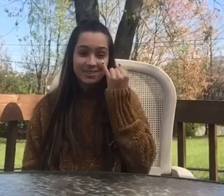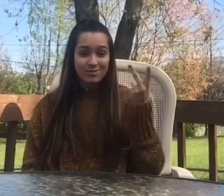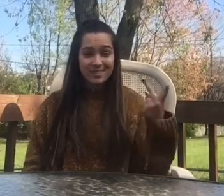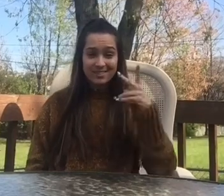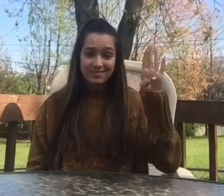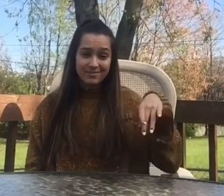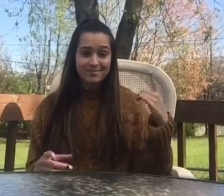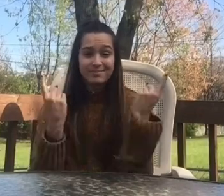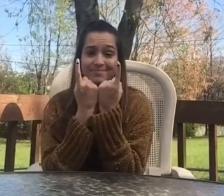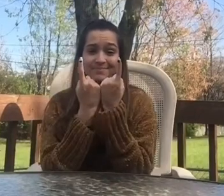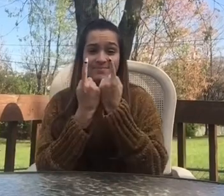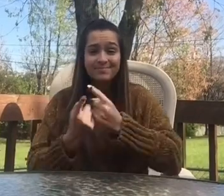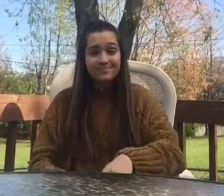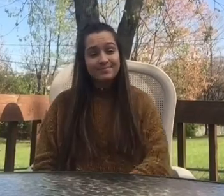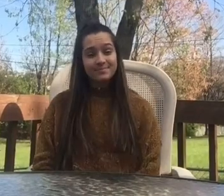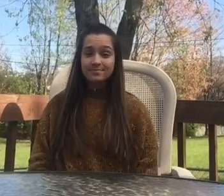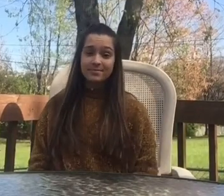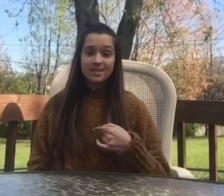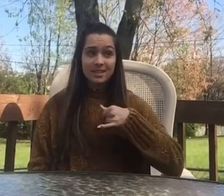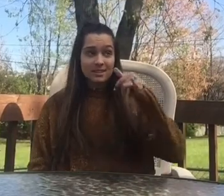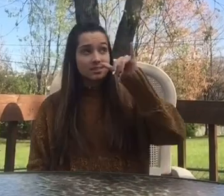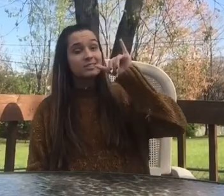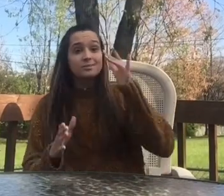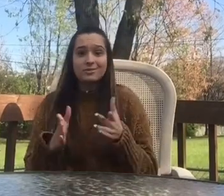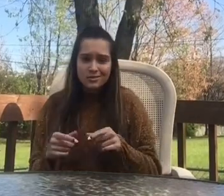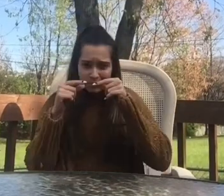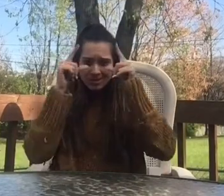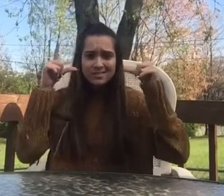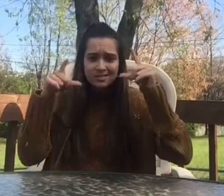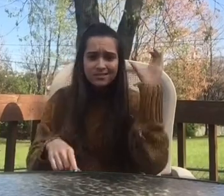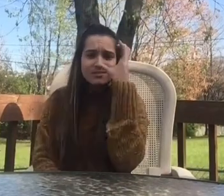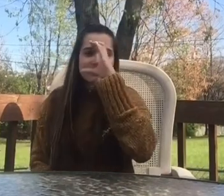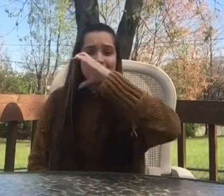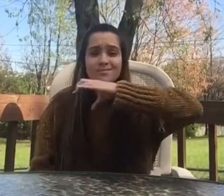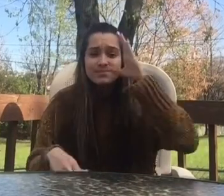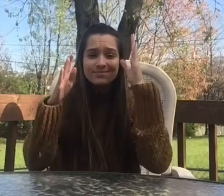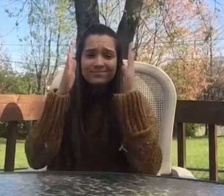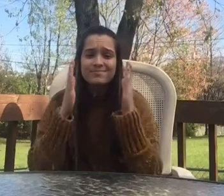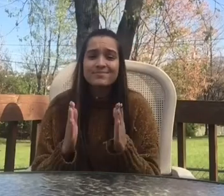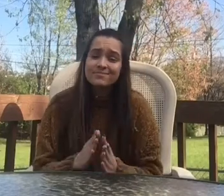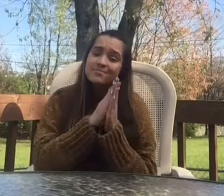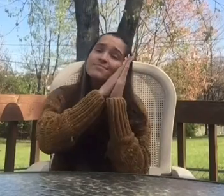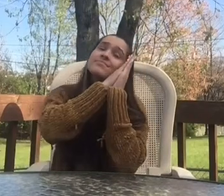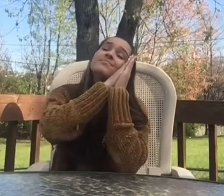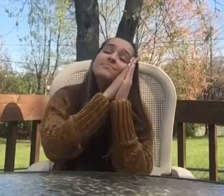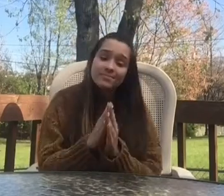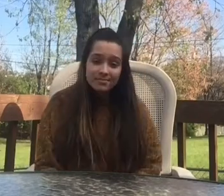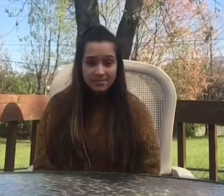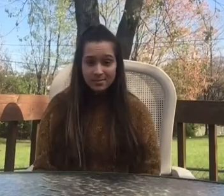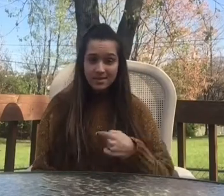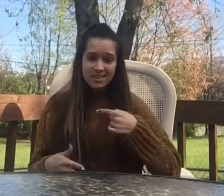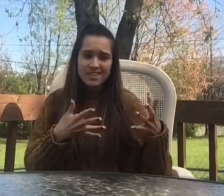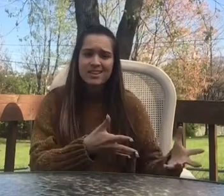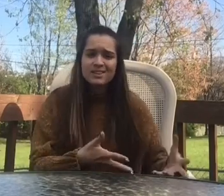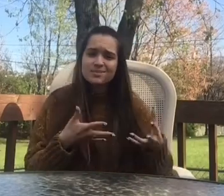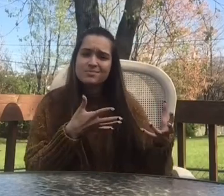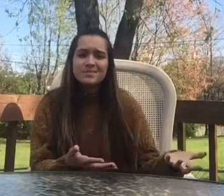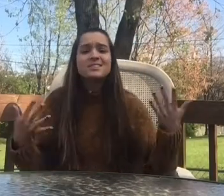if we never met. I'd be drunk waking up in someone else's bed. I'd be lost